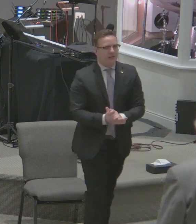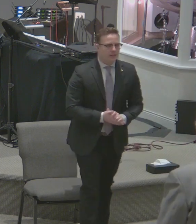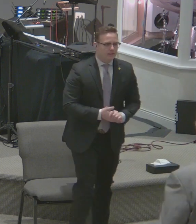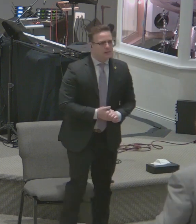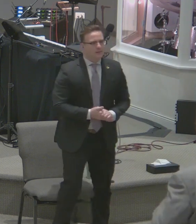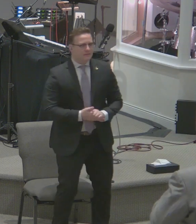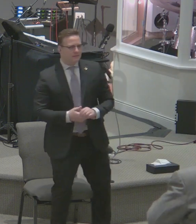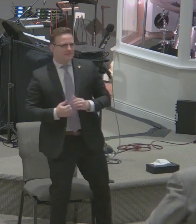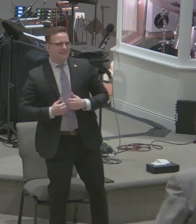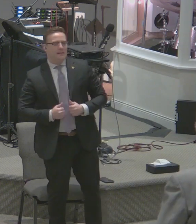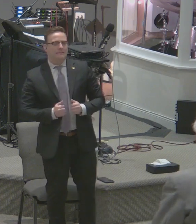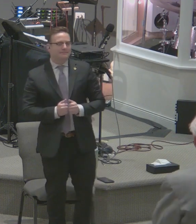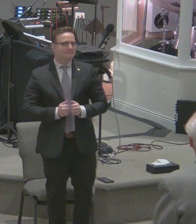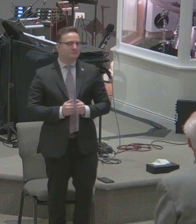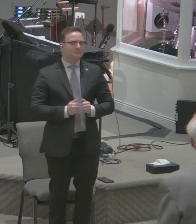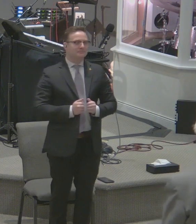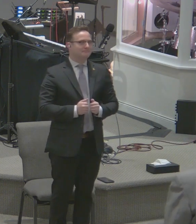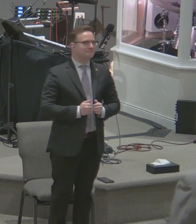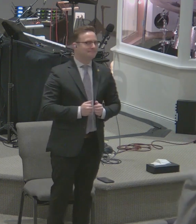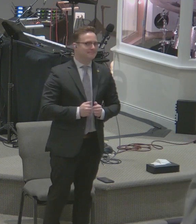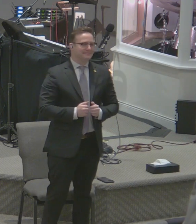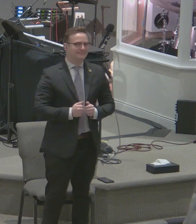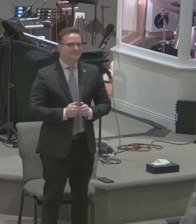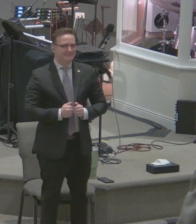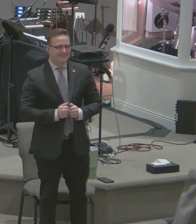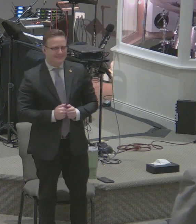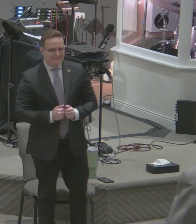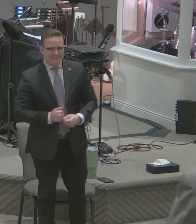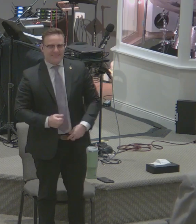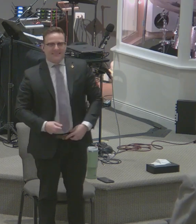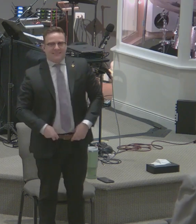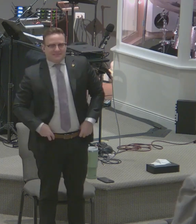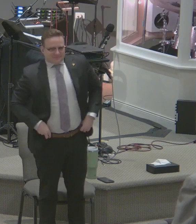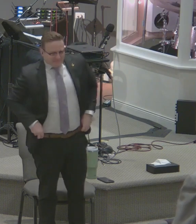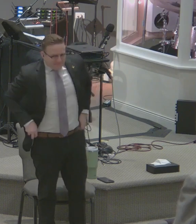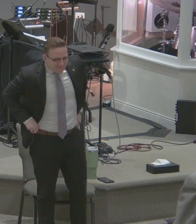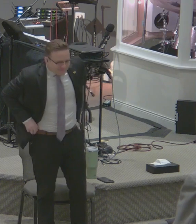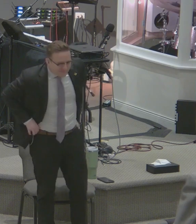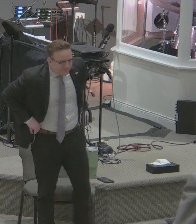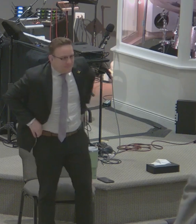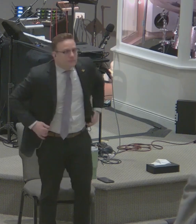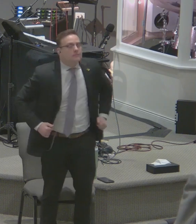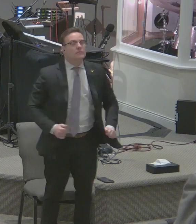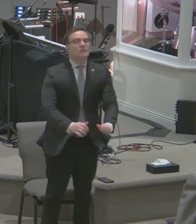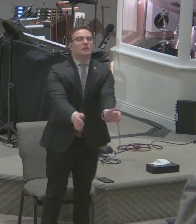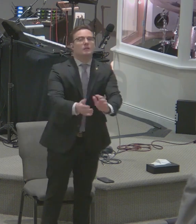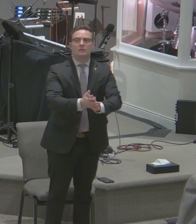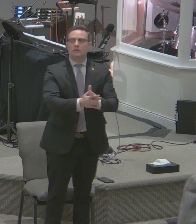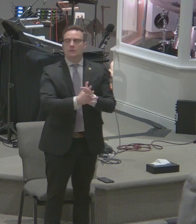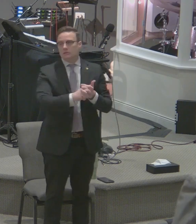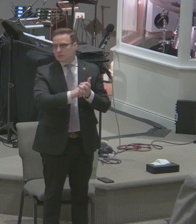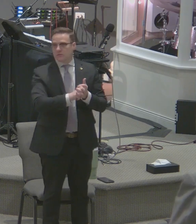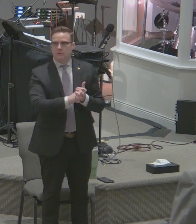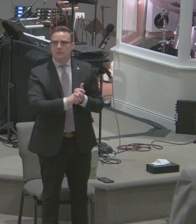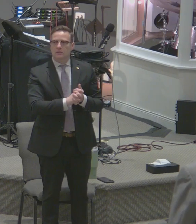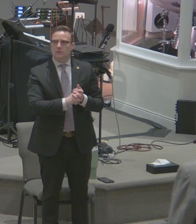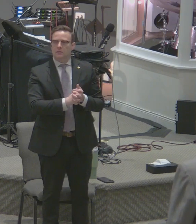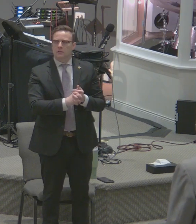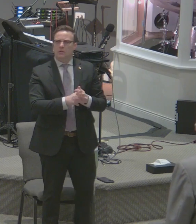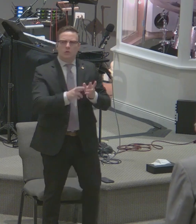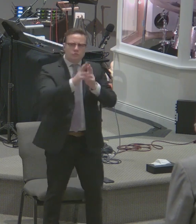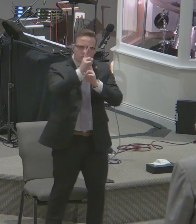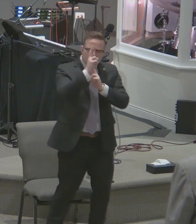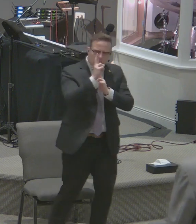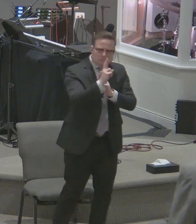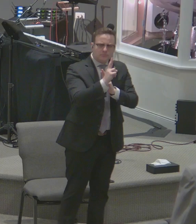among you and are over you in the Lord and admonish you, and to esteem them very highly in love because